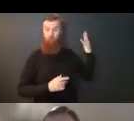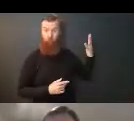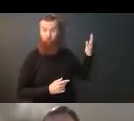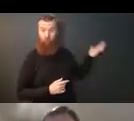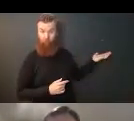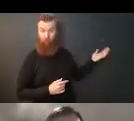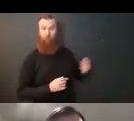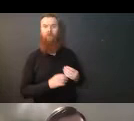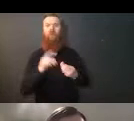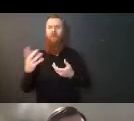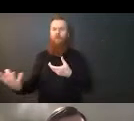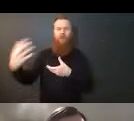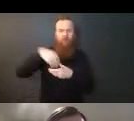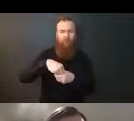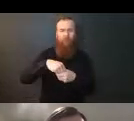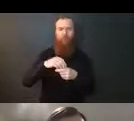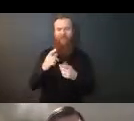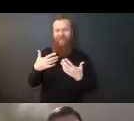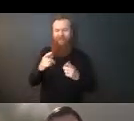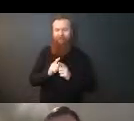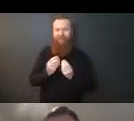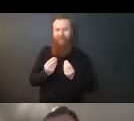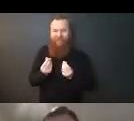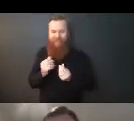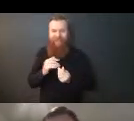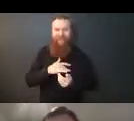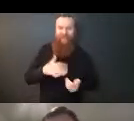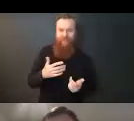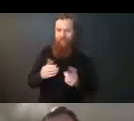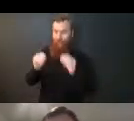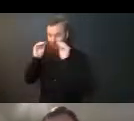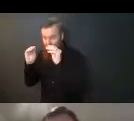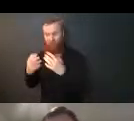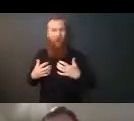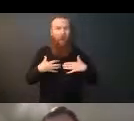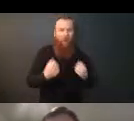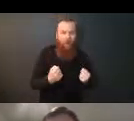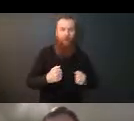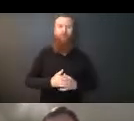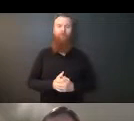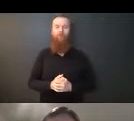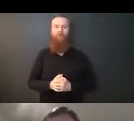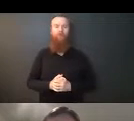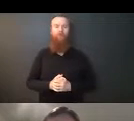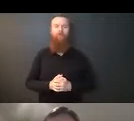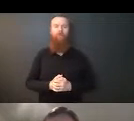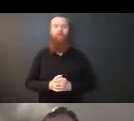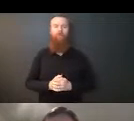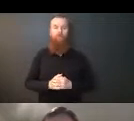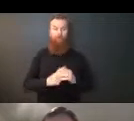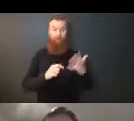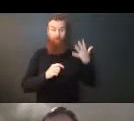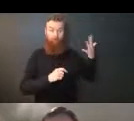in education, in health, and then among other. And the fifth one is looking at strengthening partnerships